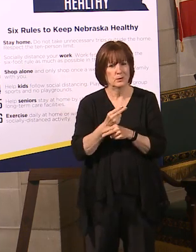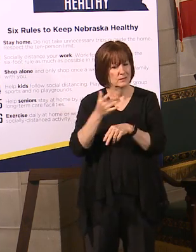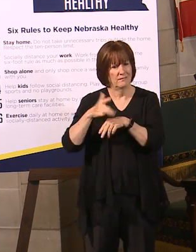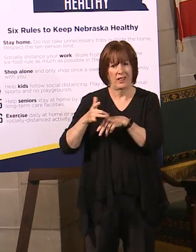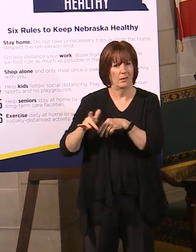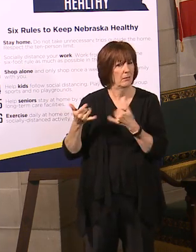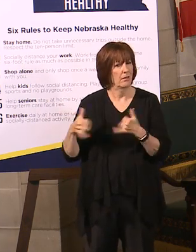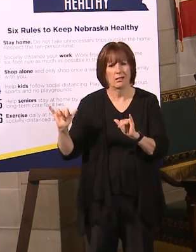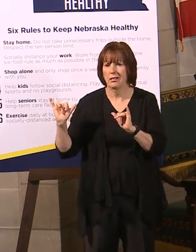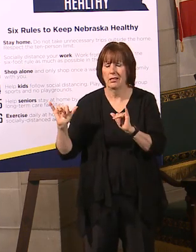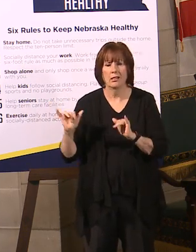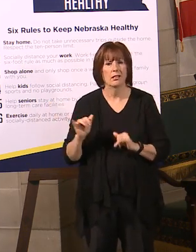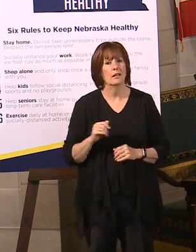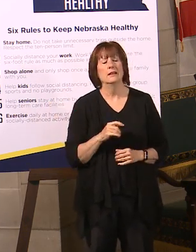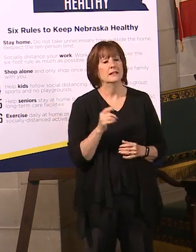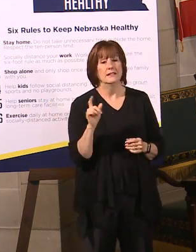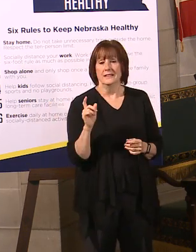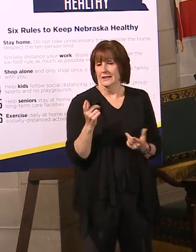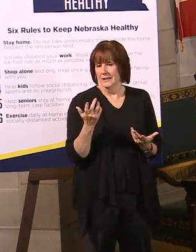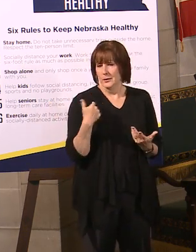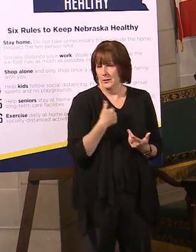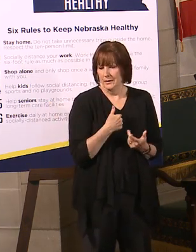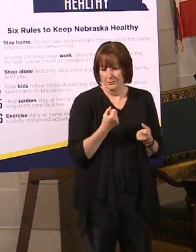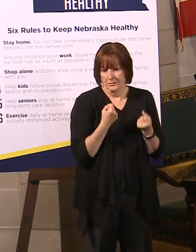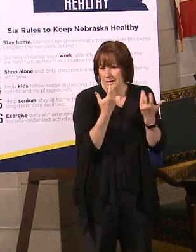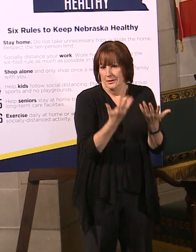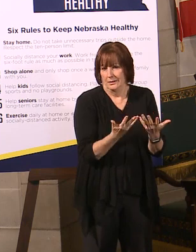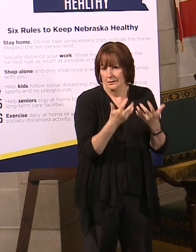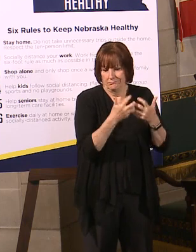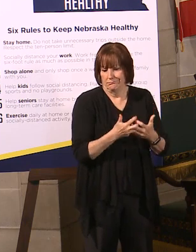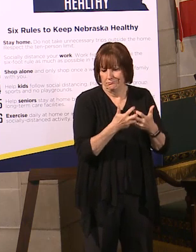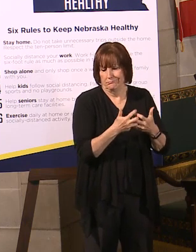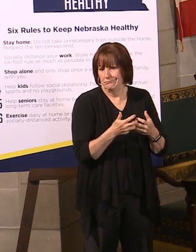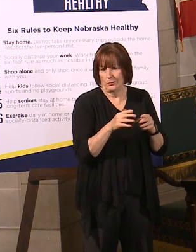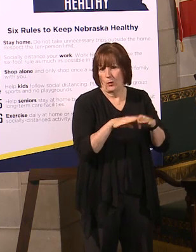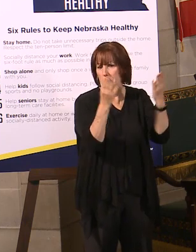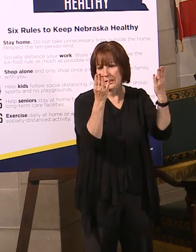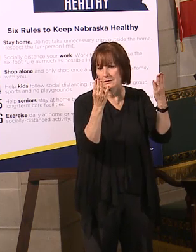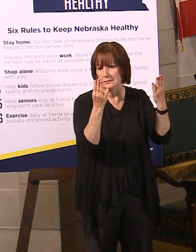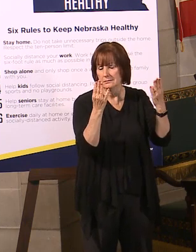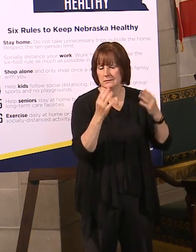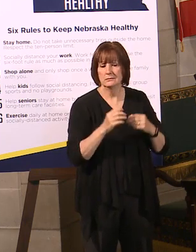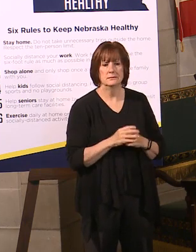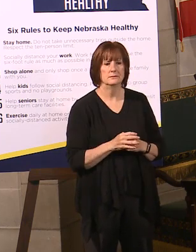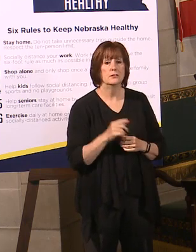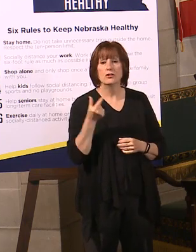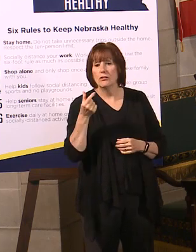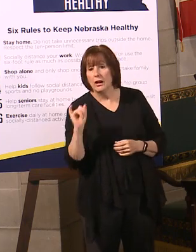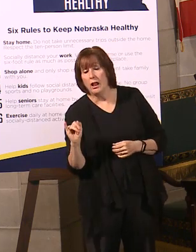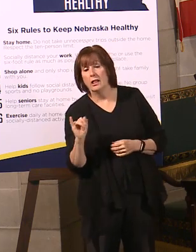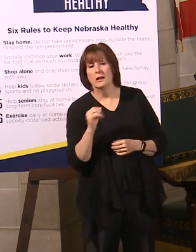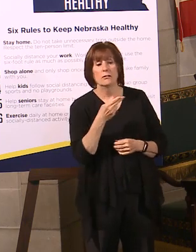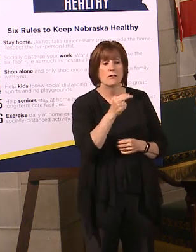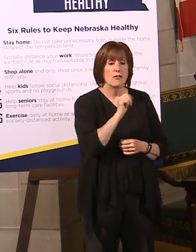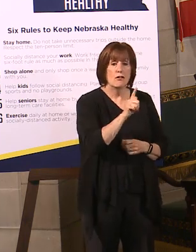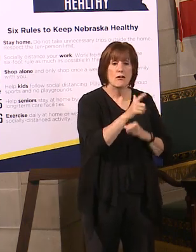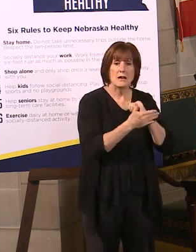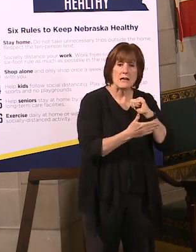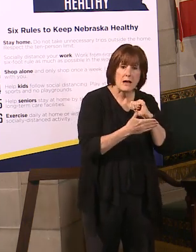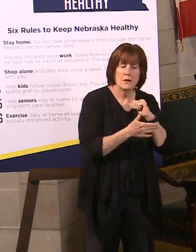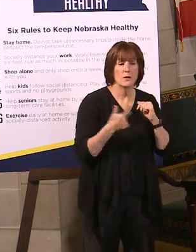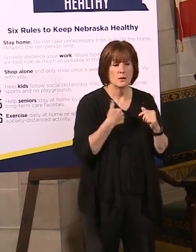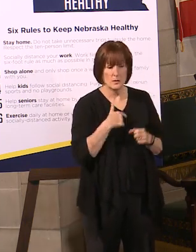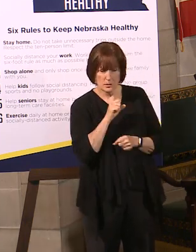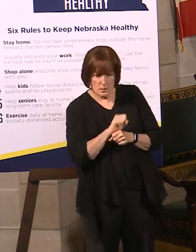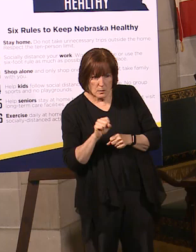I can't think of the numbers off the top of my head, but we've got lots of ventilator space available. And in places like Grand Island and Hall County, we've worked to be able